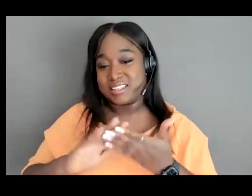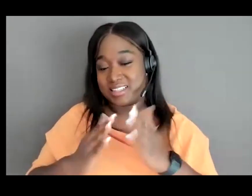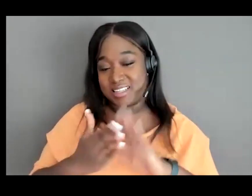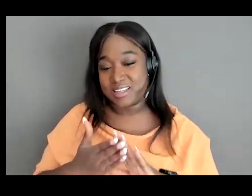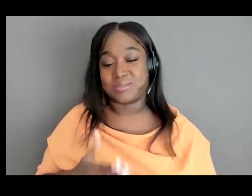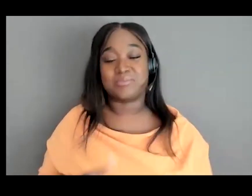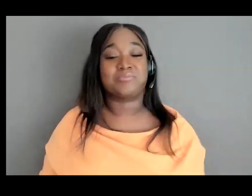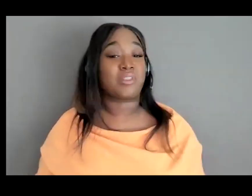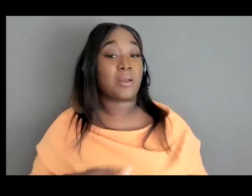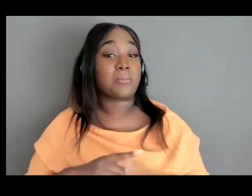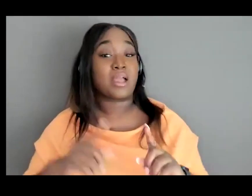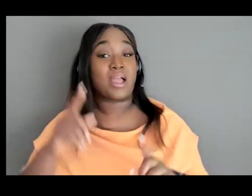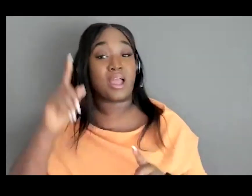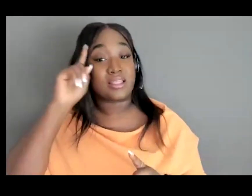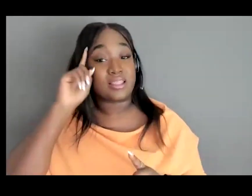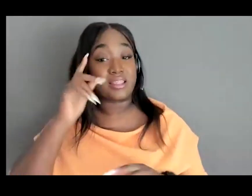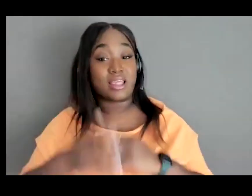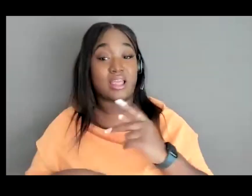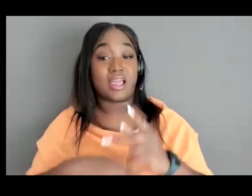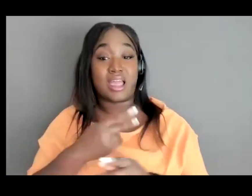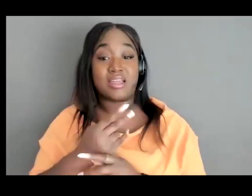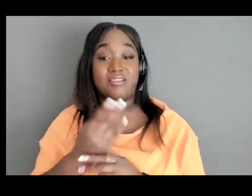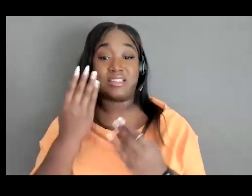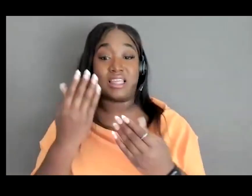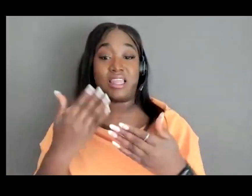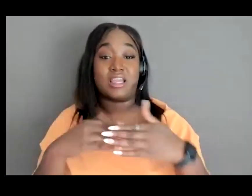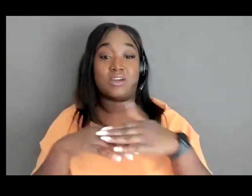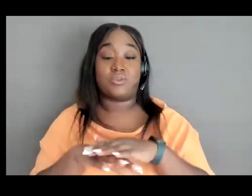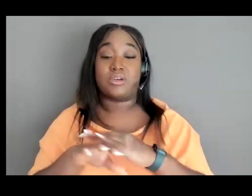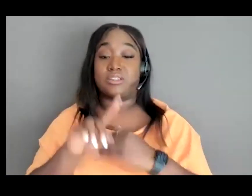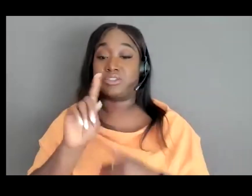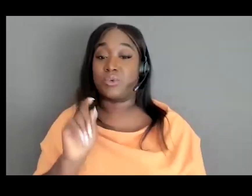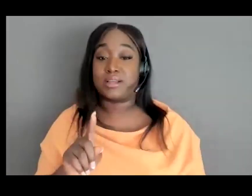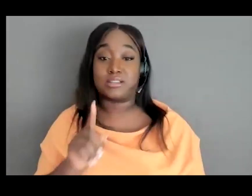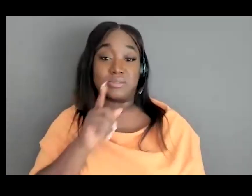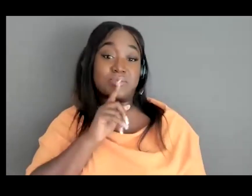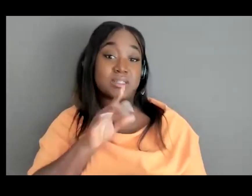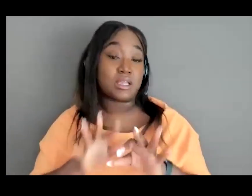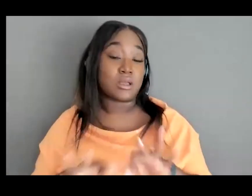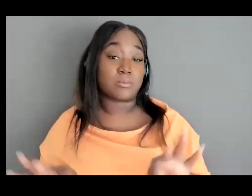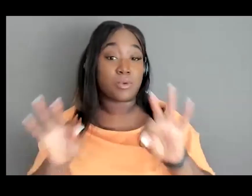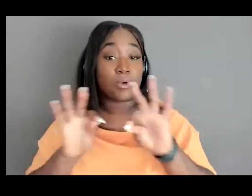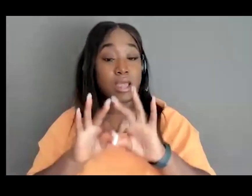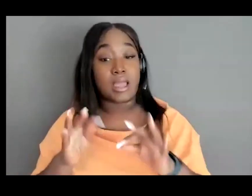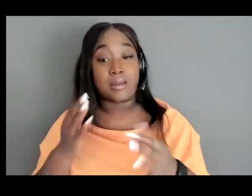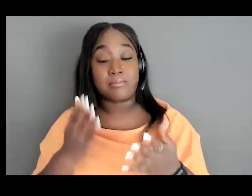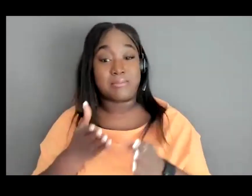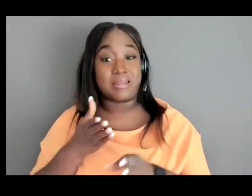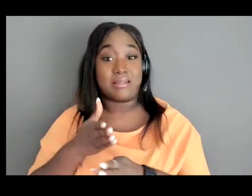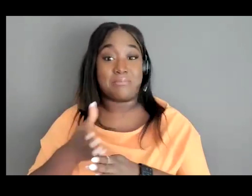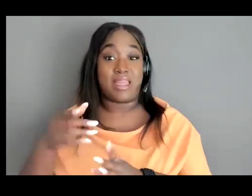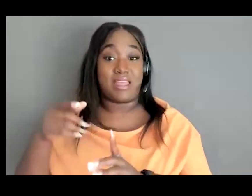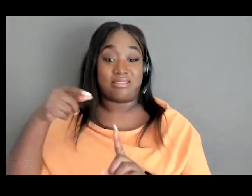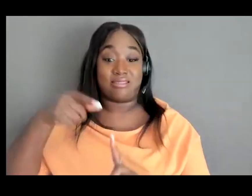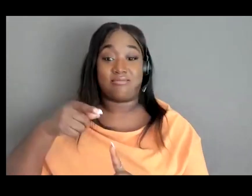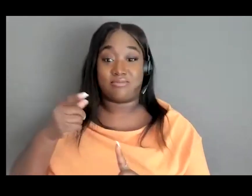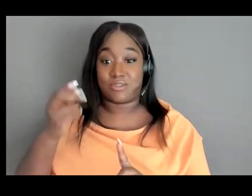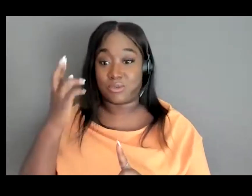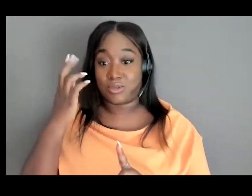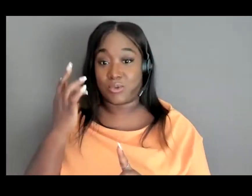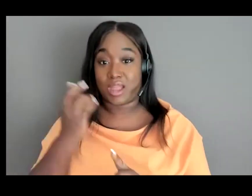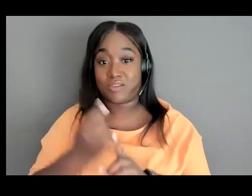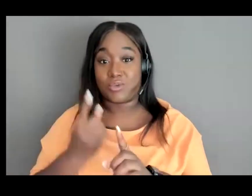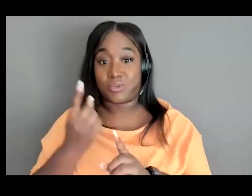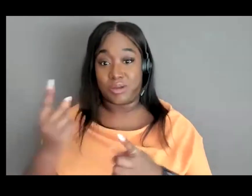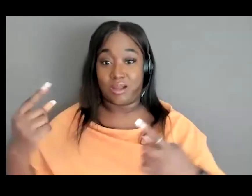But I do think that this kind of data integration question is really important. It's probably one of the main things we're all here to